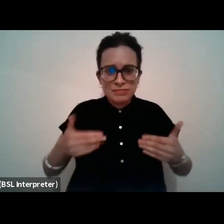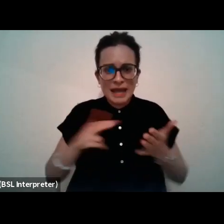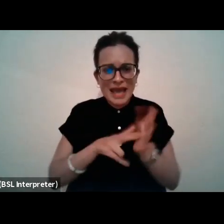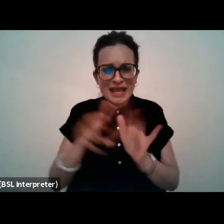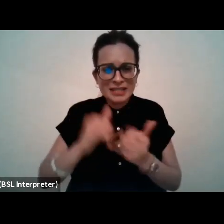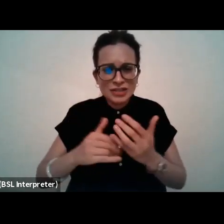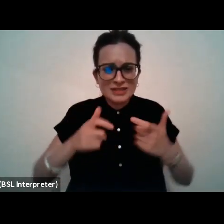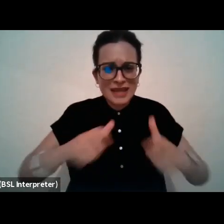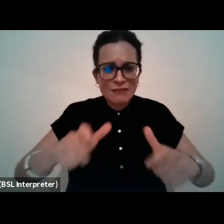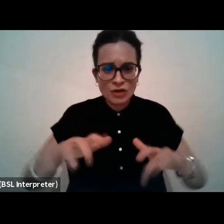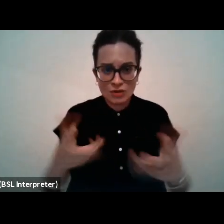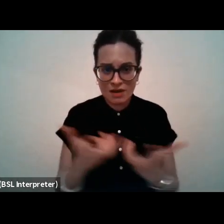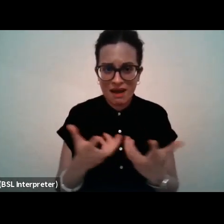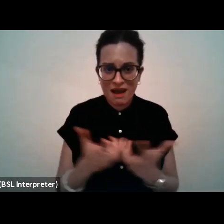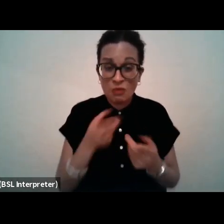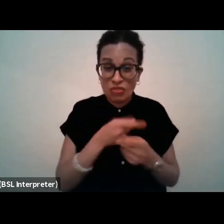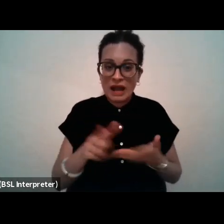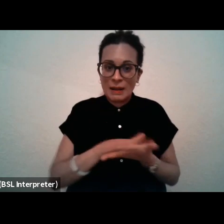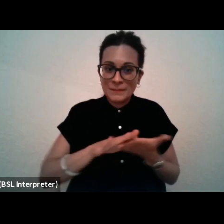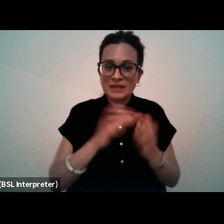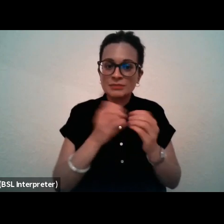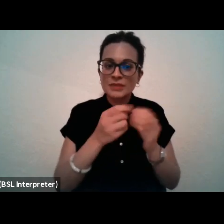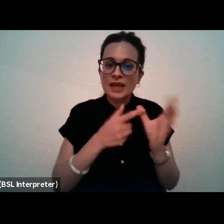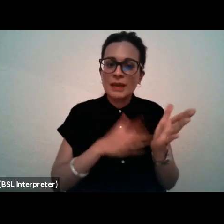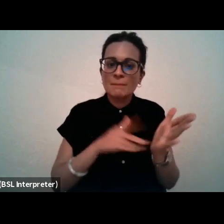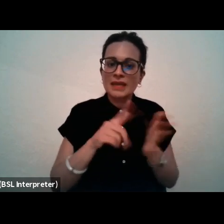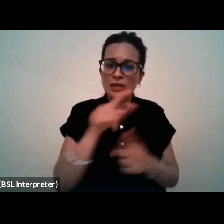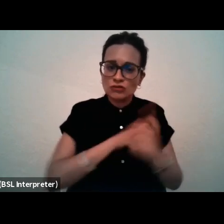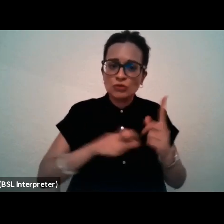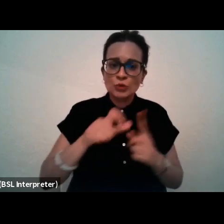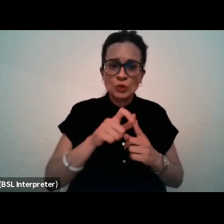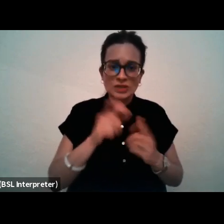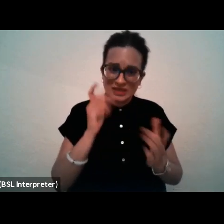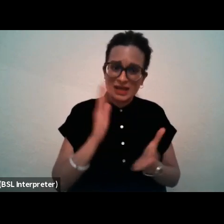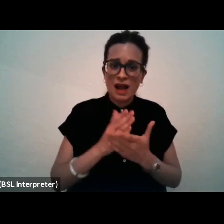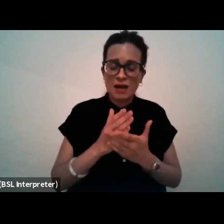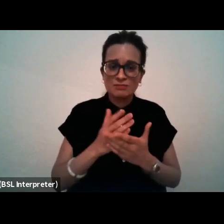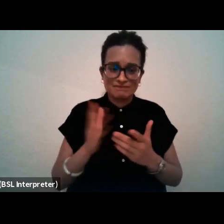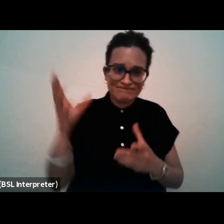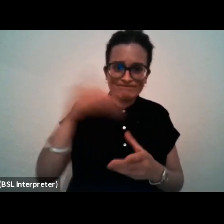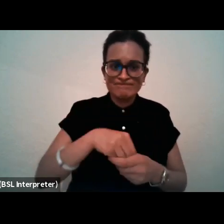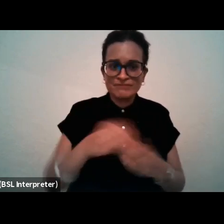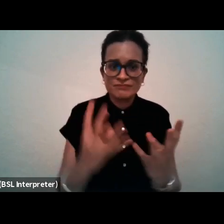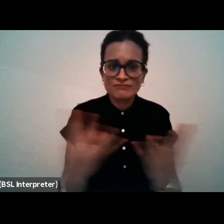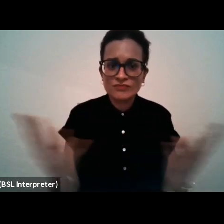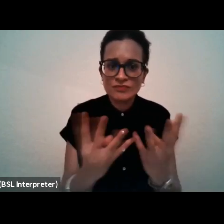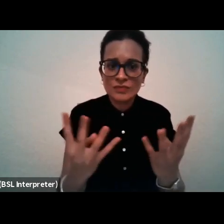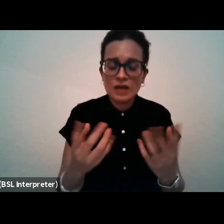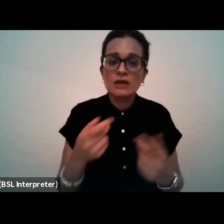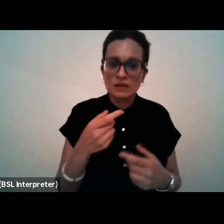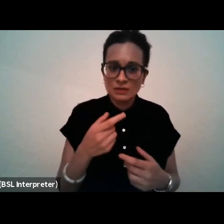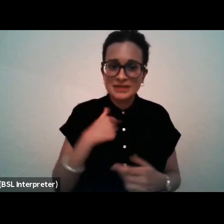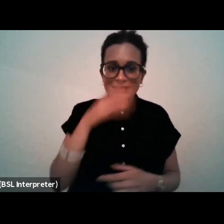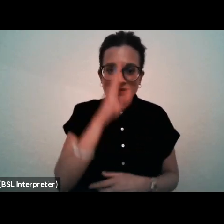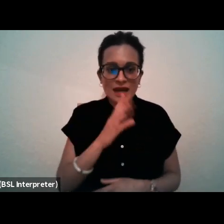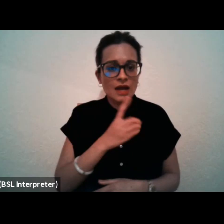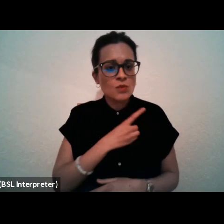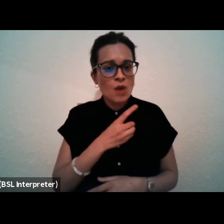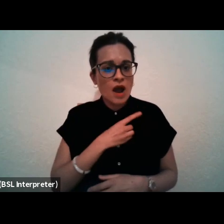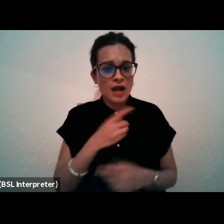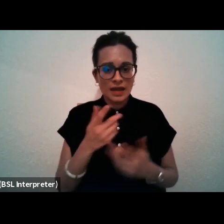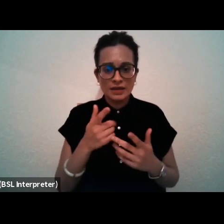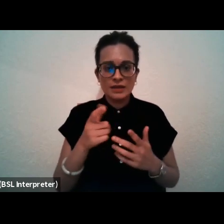which illustrates the contribution that BAME communities make, and also how sad it is that the communities that sustain